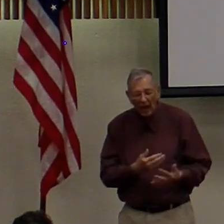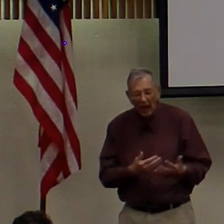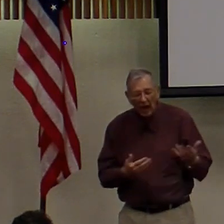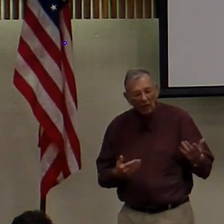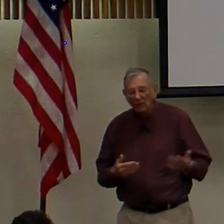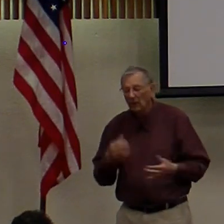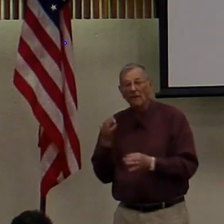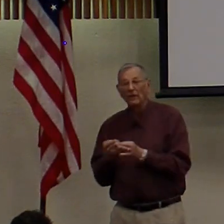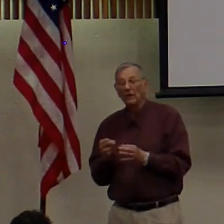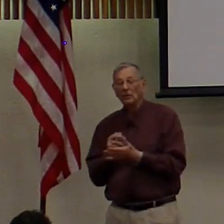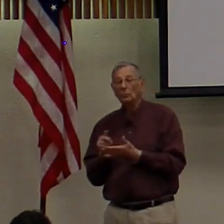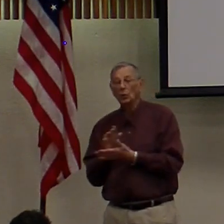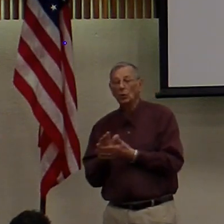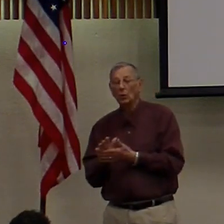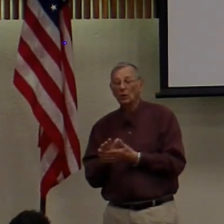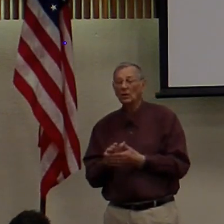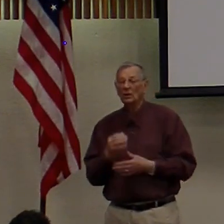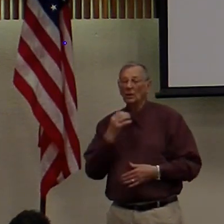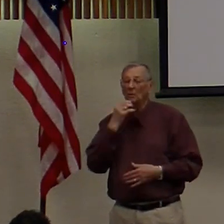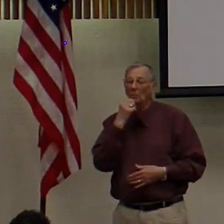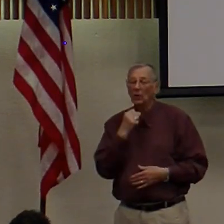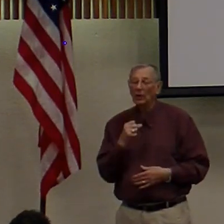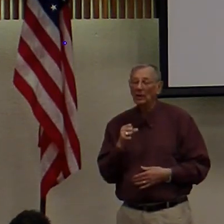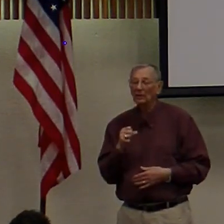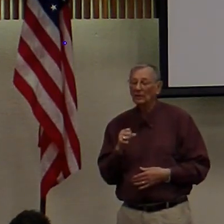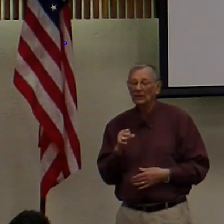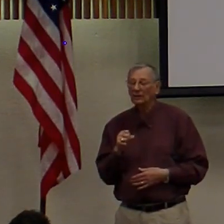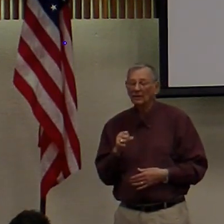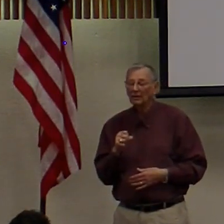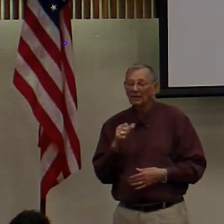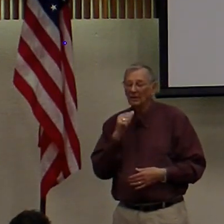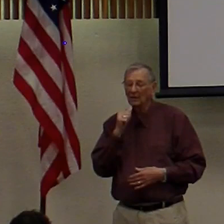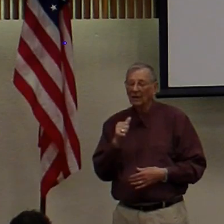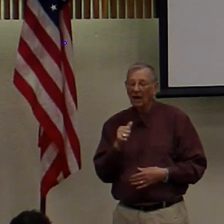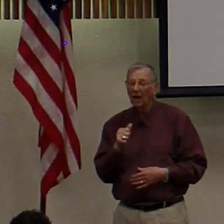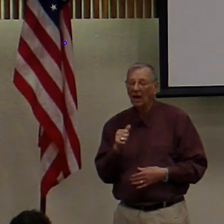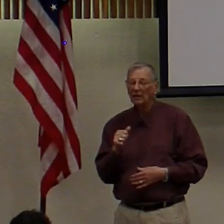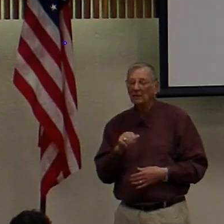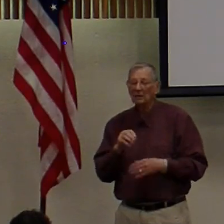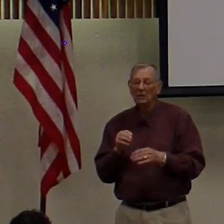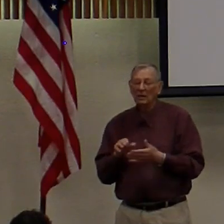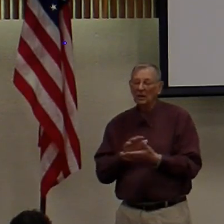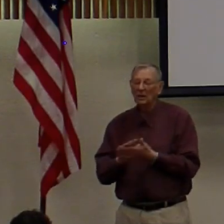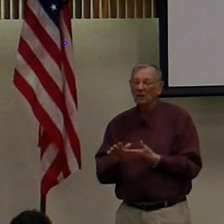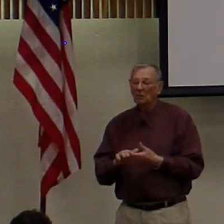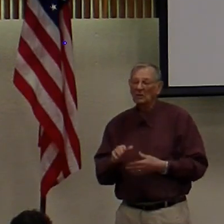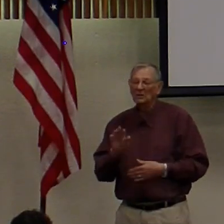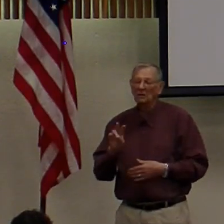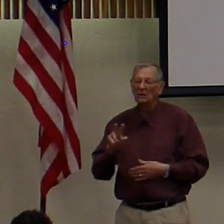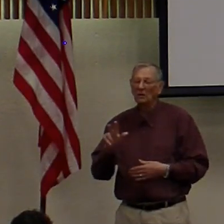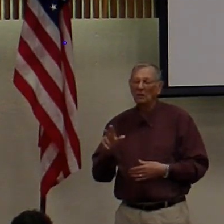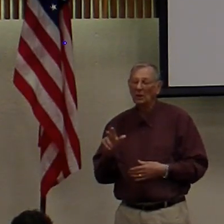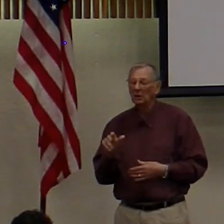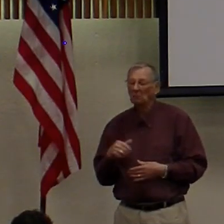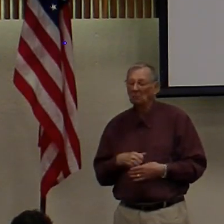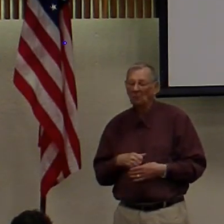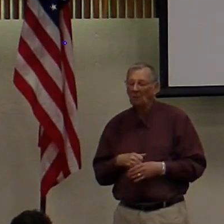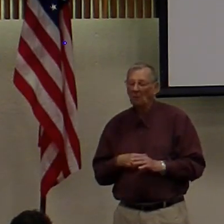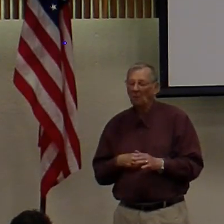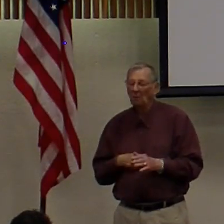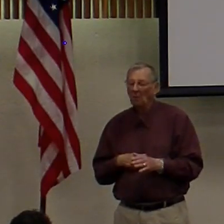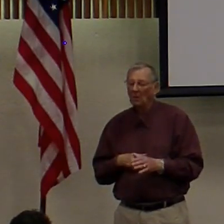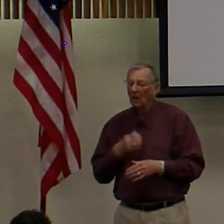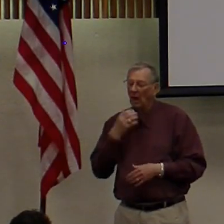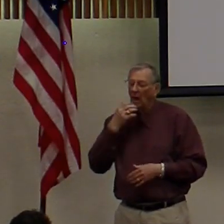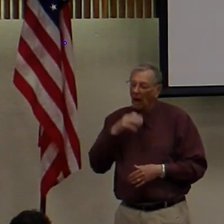is pure. Precious metals aren't purified in 70-degree offices. They're purified in hot fires. And so the things we